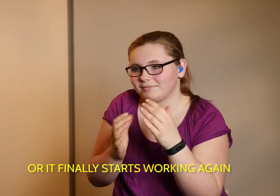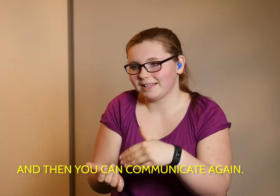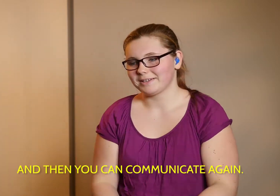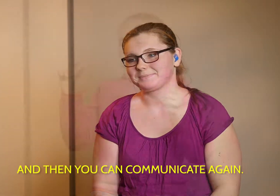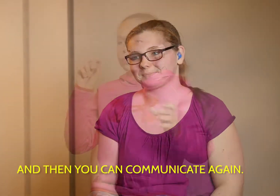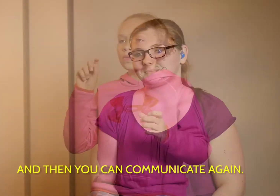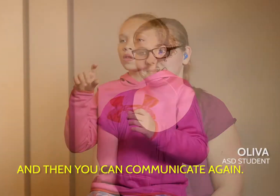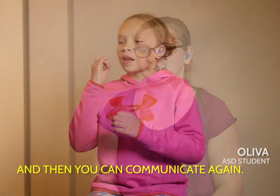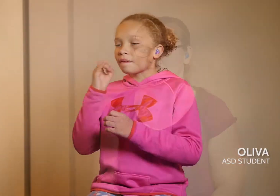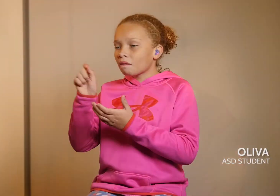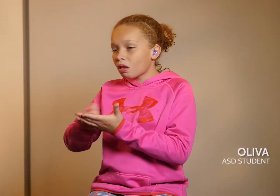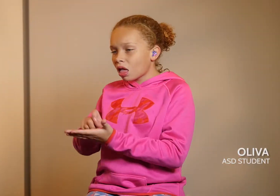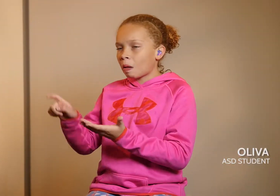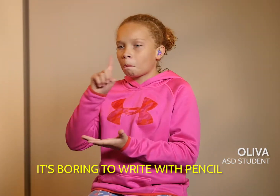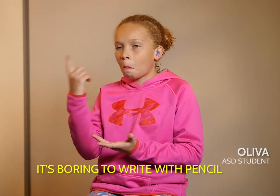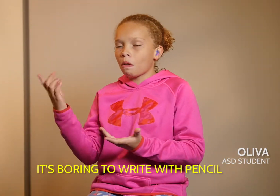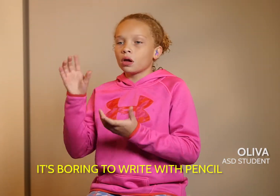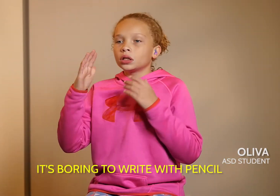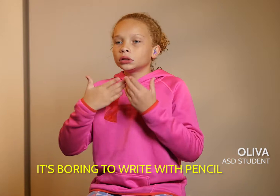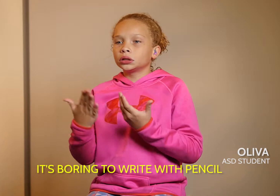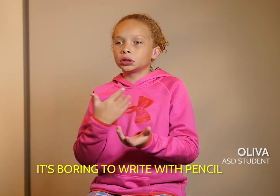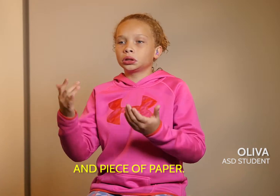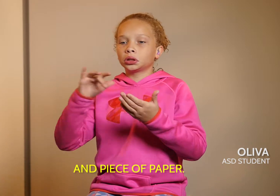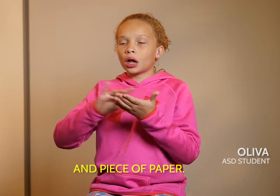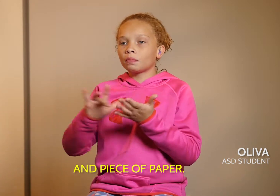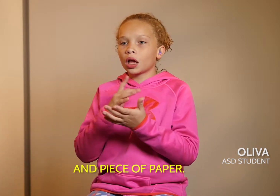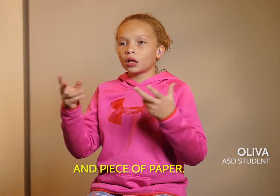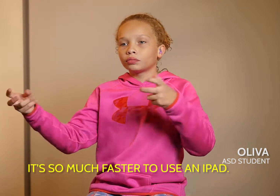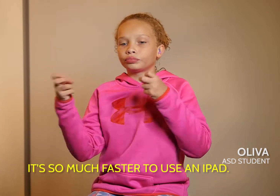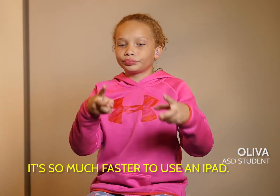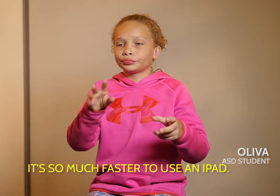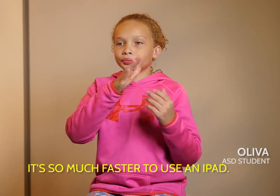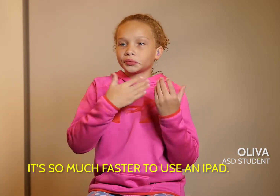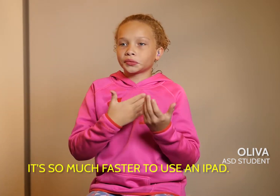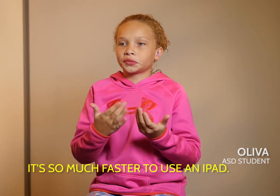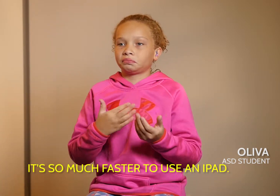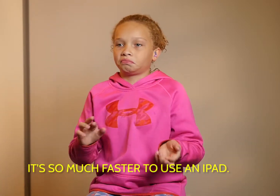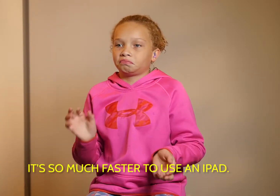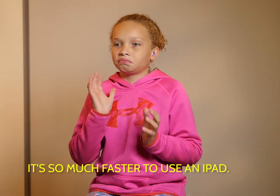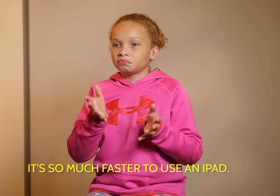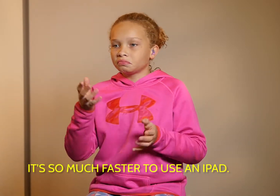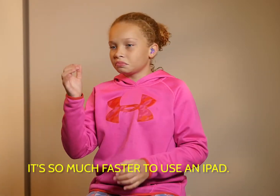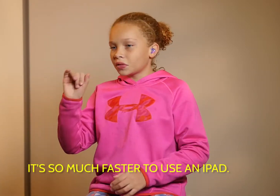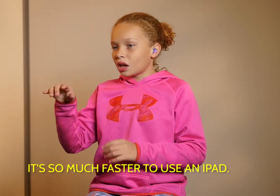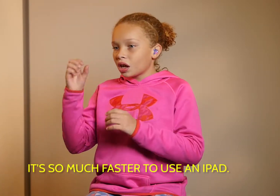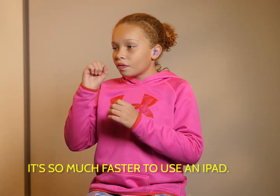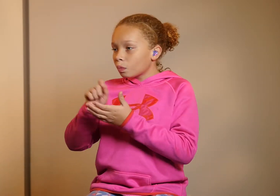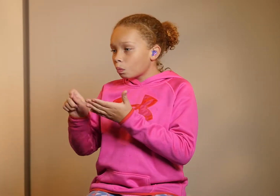you can communicate again. It's boring to write with pencil and piece of paper. It's so much faster to use an iPad. I mean,